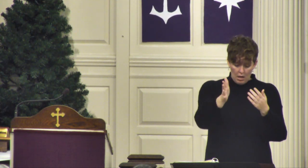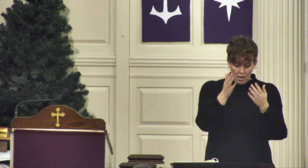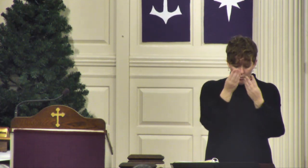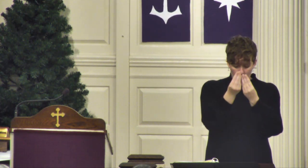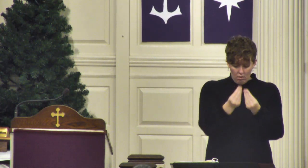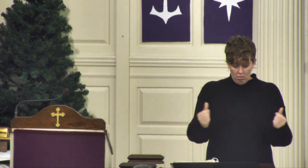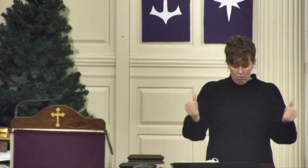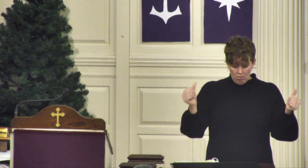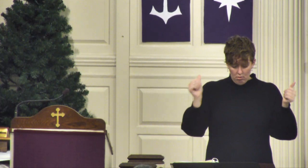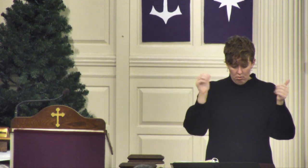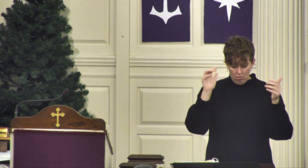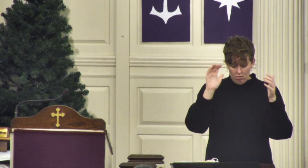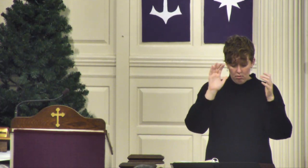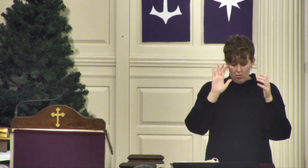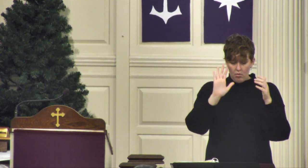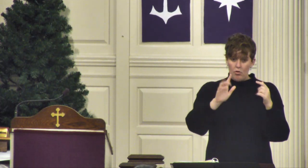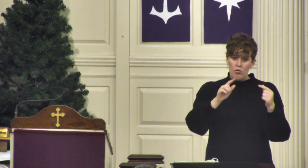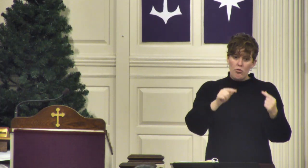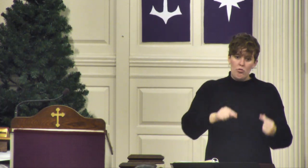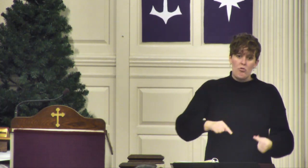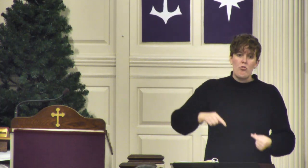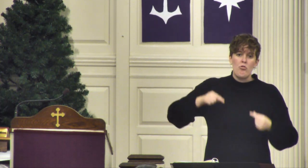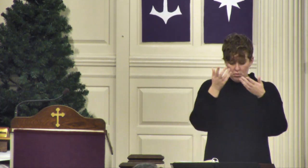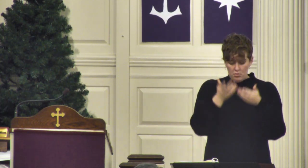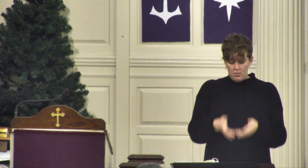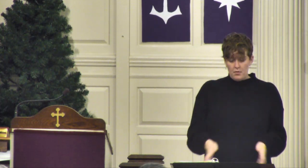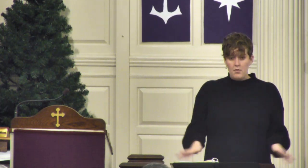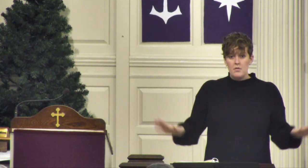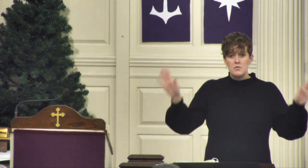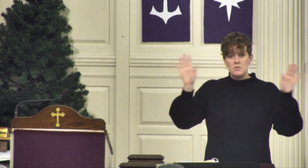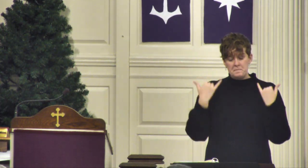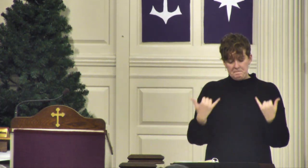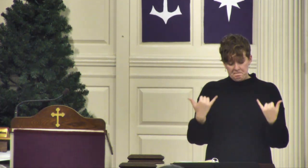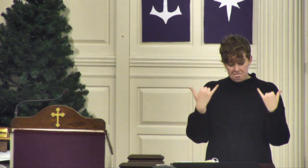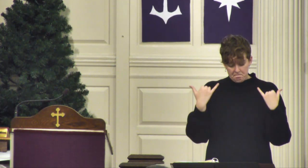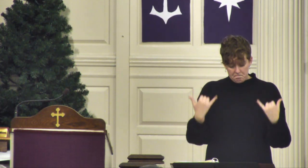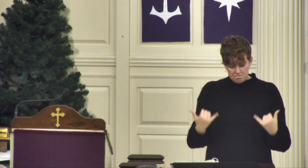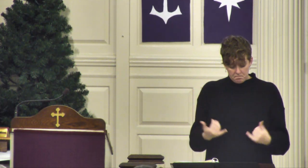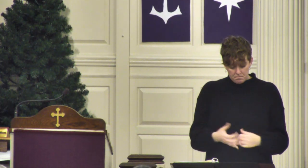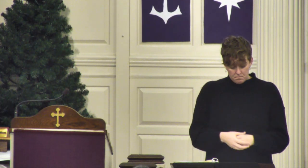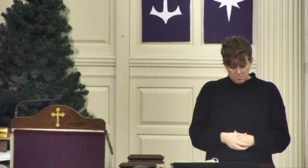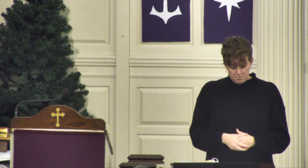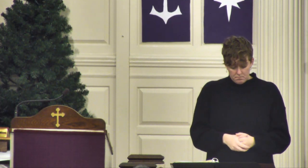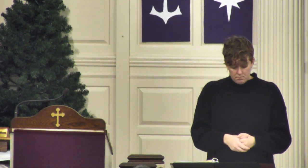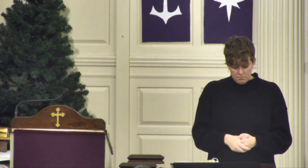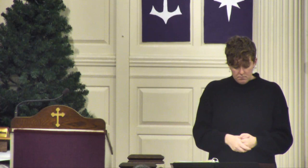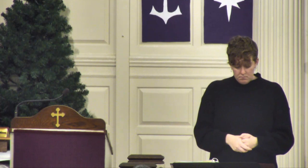sin I cover, and her warfare now is